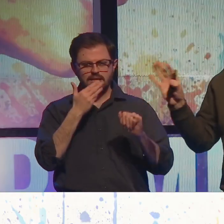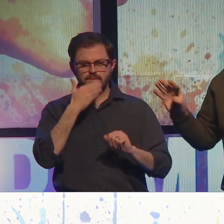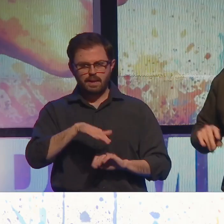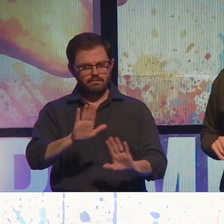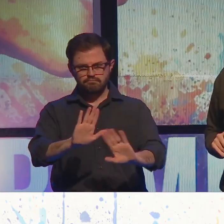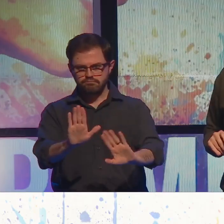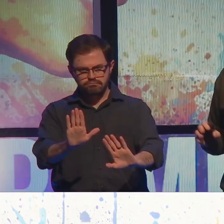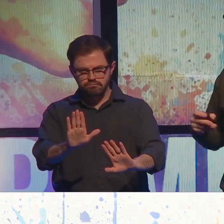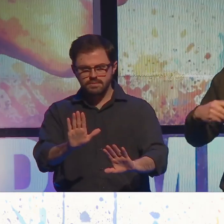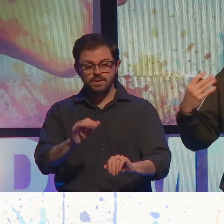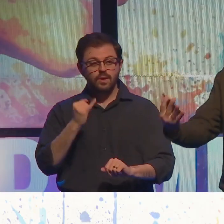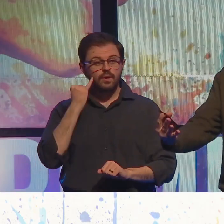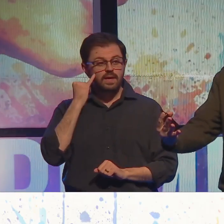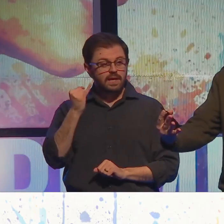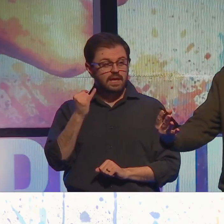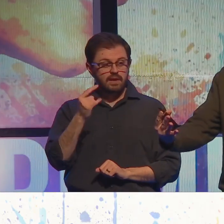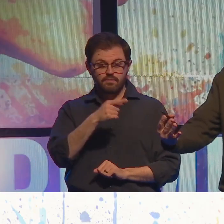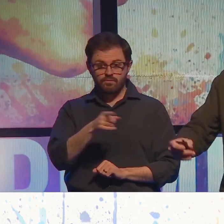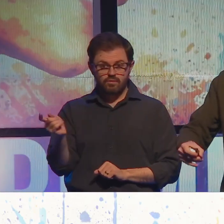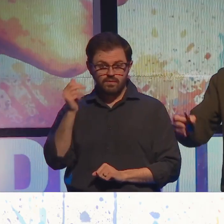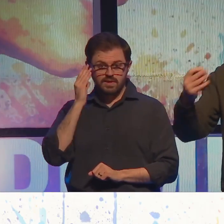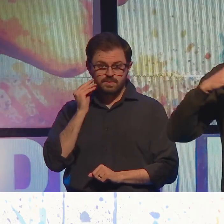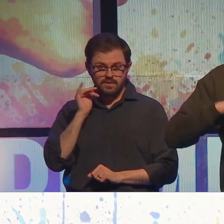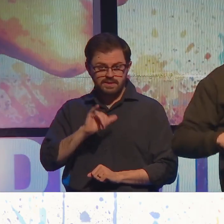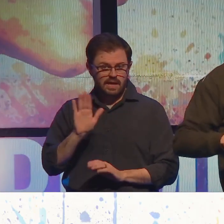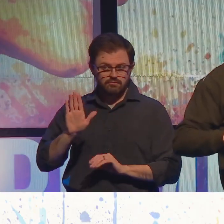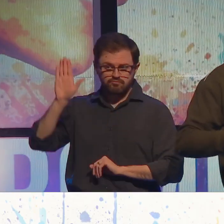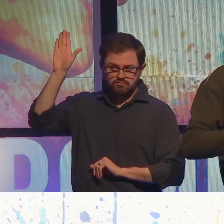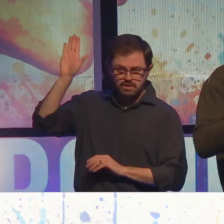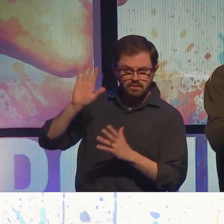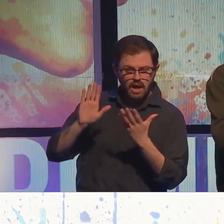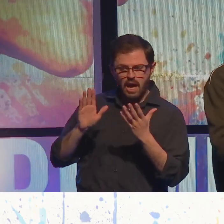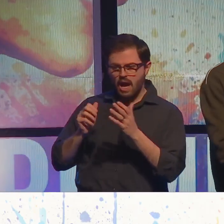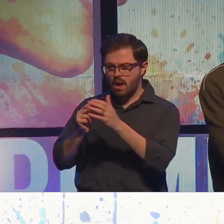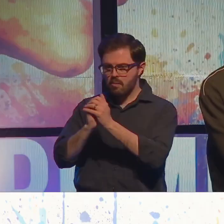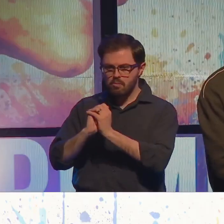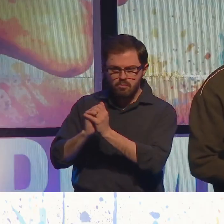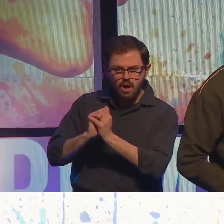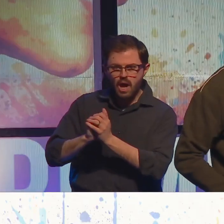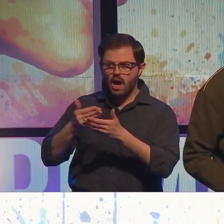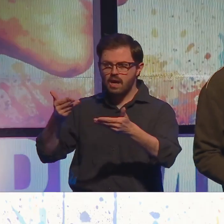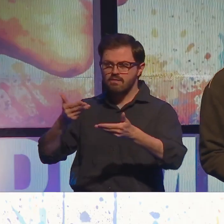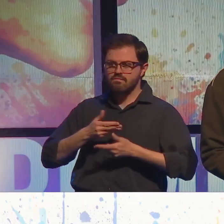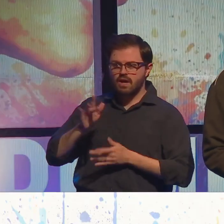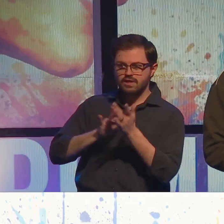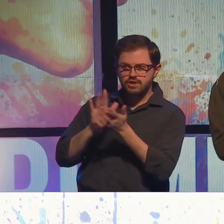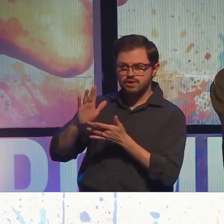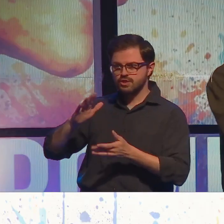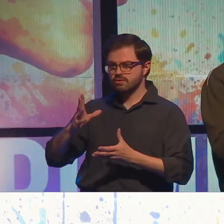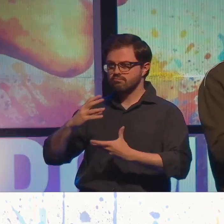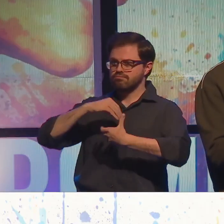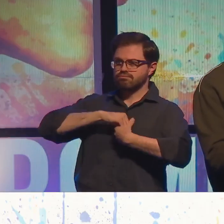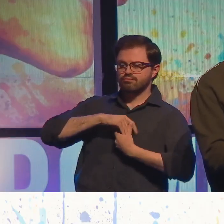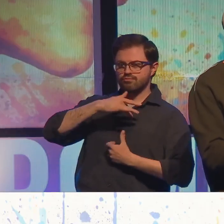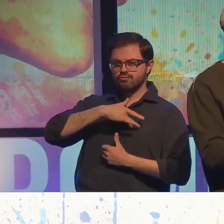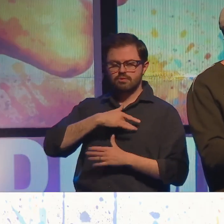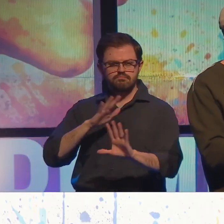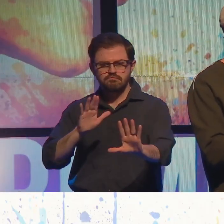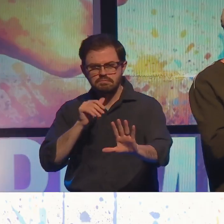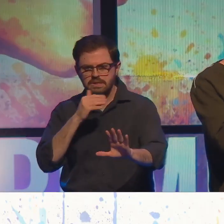if you have ever done the raise your hand, pray the prayer, invite Jesus into your heart, I don't think that's necessarily a bad thing, okay? So if that's a part of